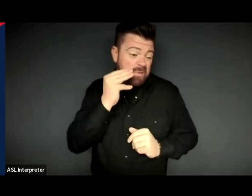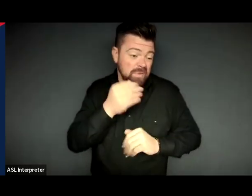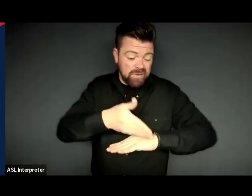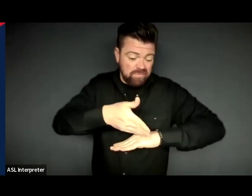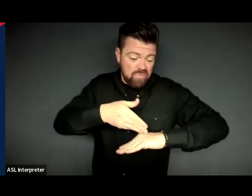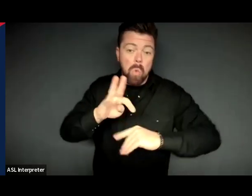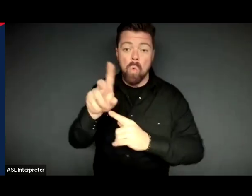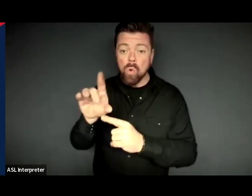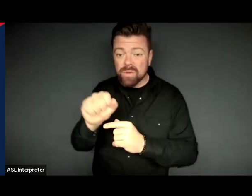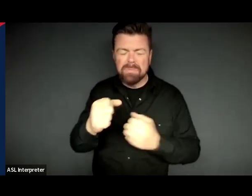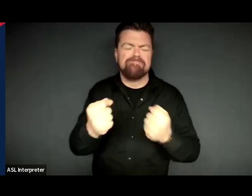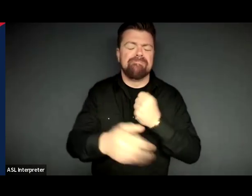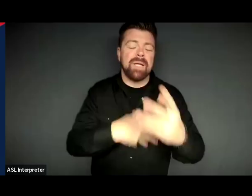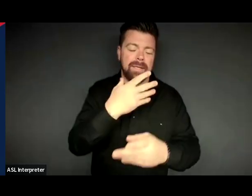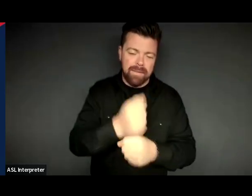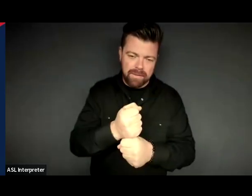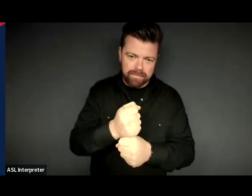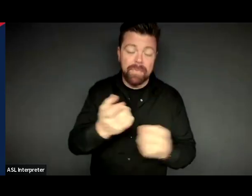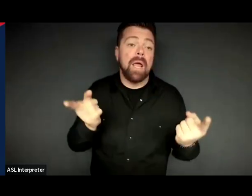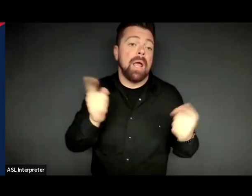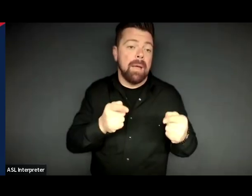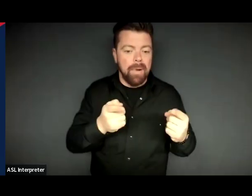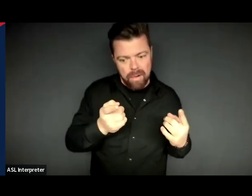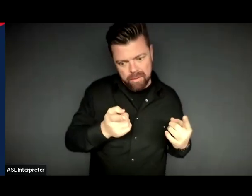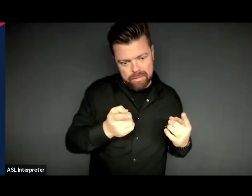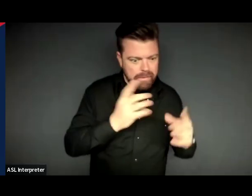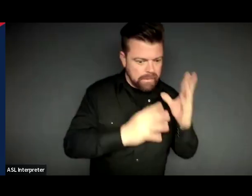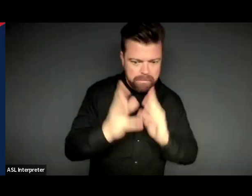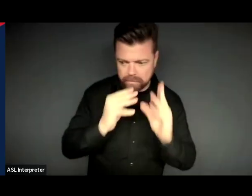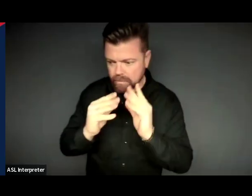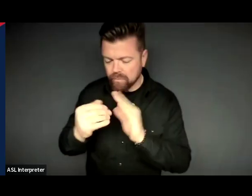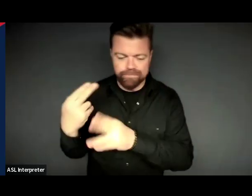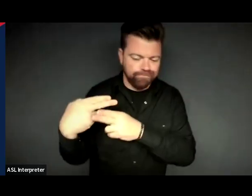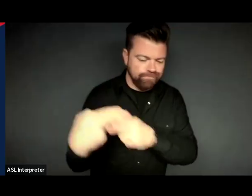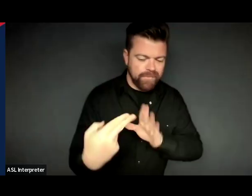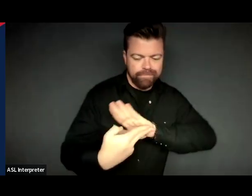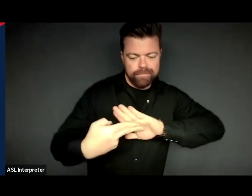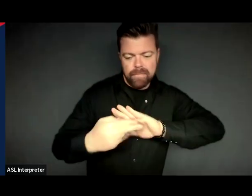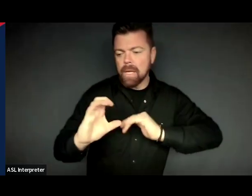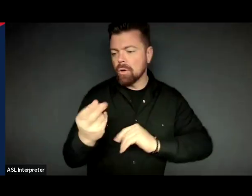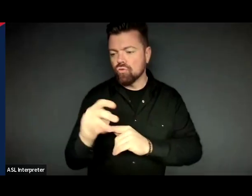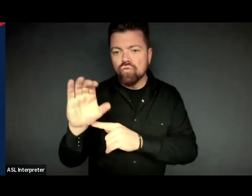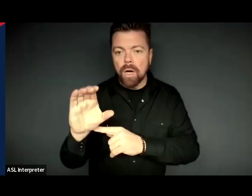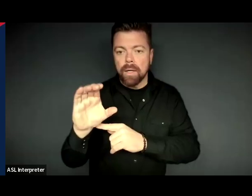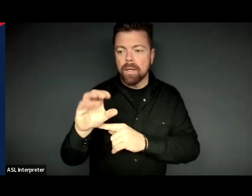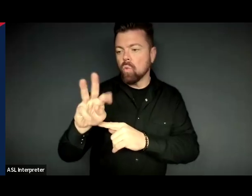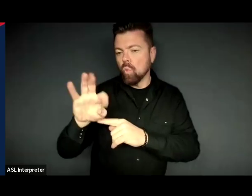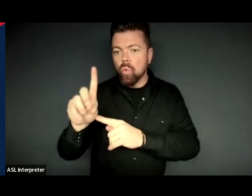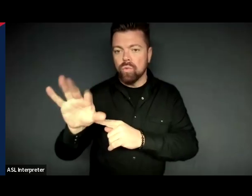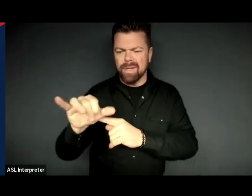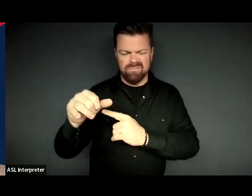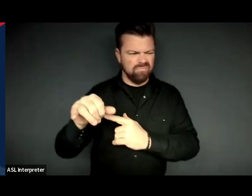and when they go into a great length of time, we call them chronic wounds. And you can usually tell a chronic wound